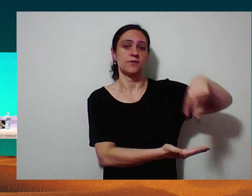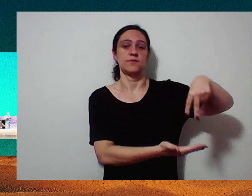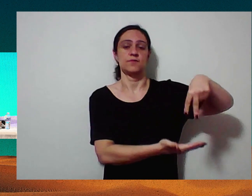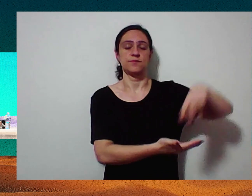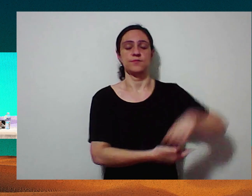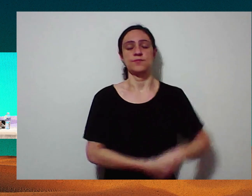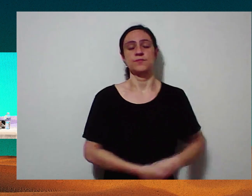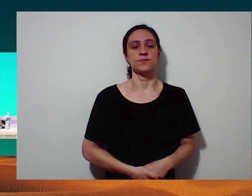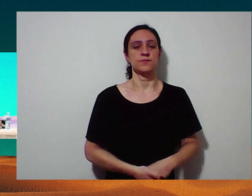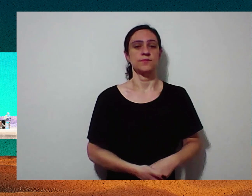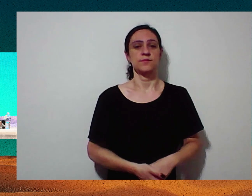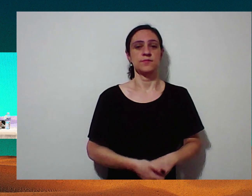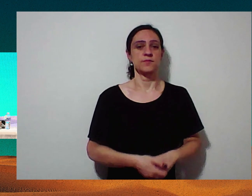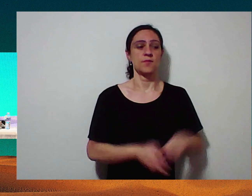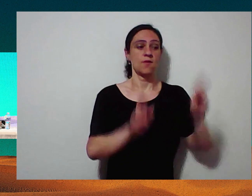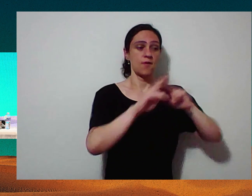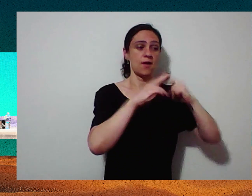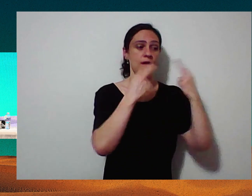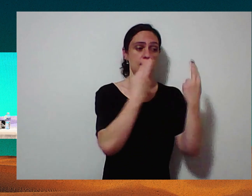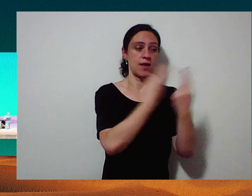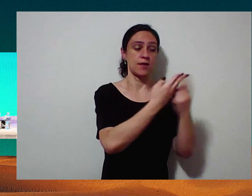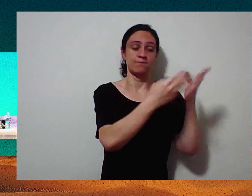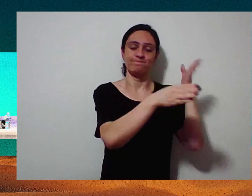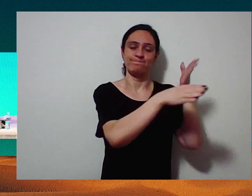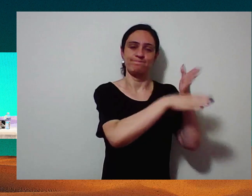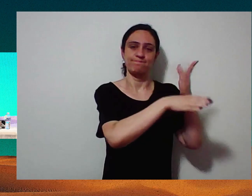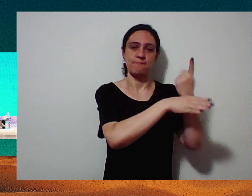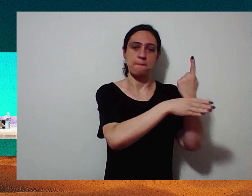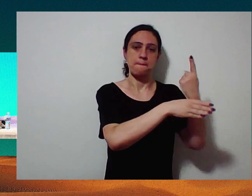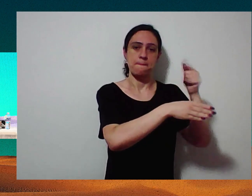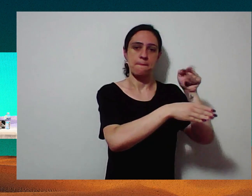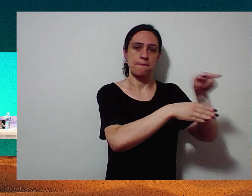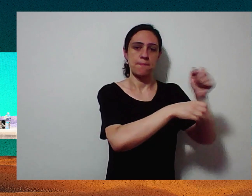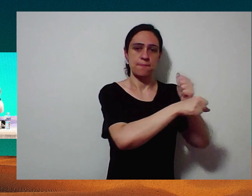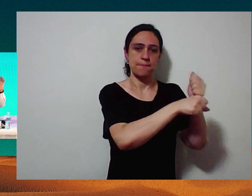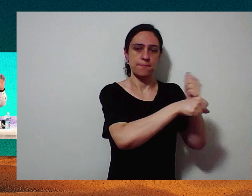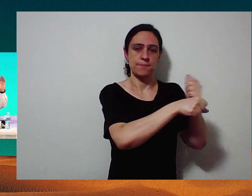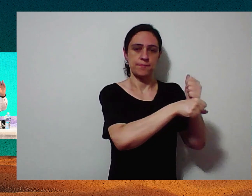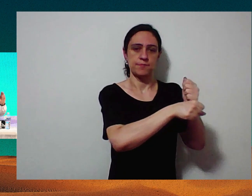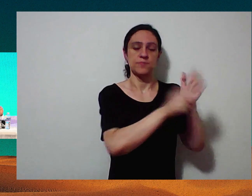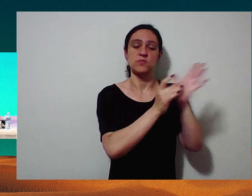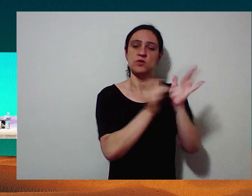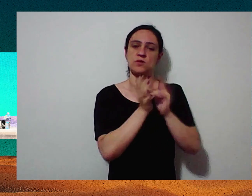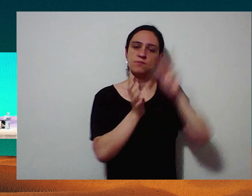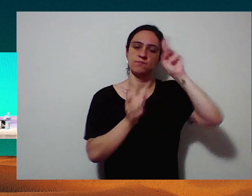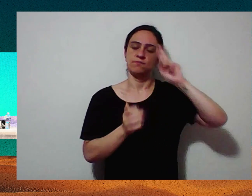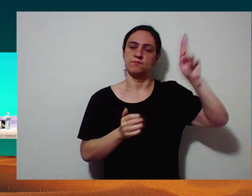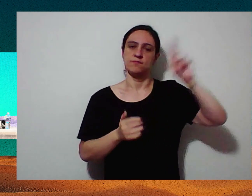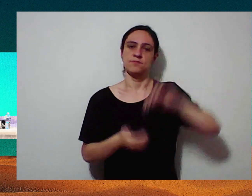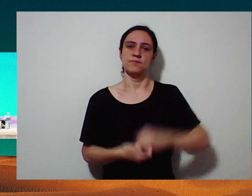com Cristo por 1000 anos. And you will reign with Christ for 1,000 years. Jesus é o Senhor. Jesus is Lord.